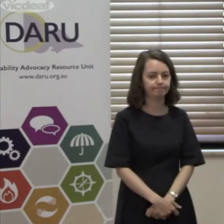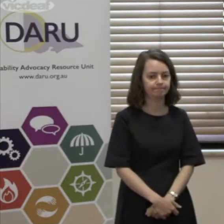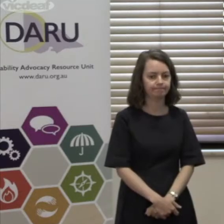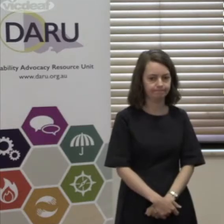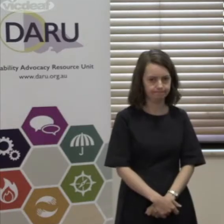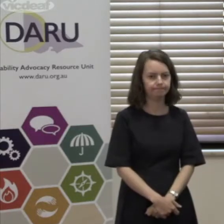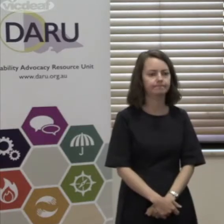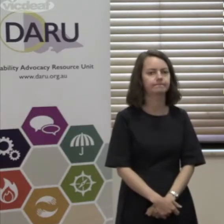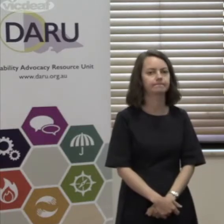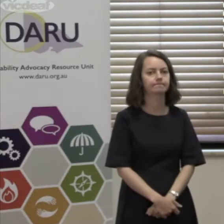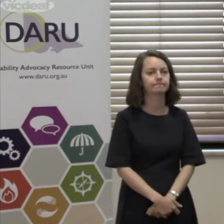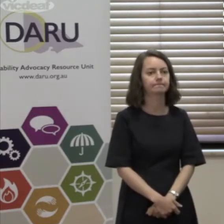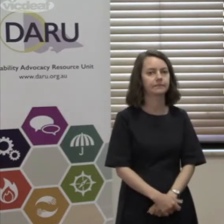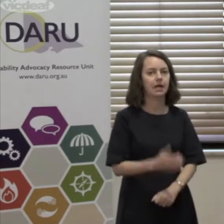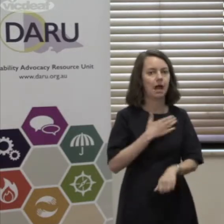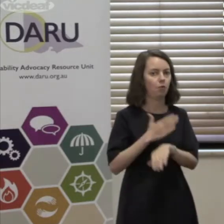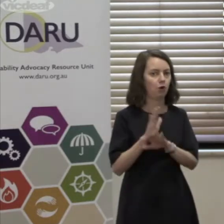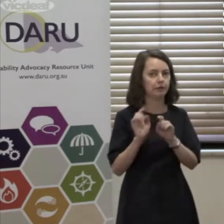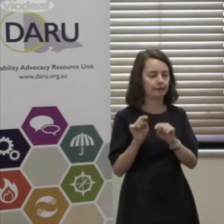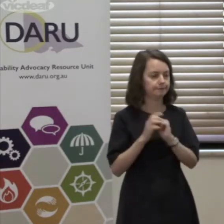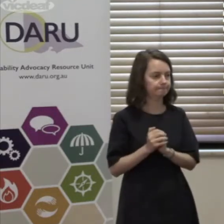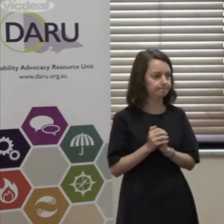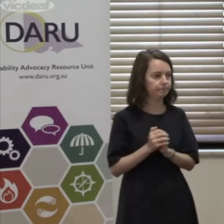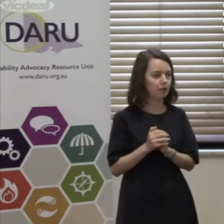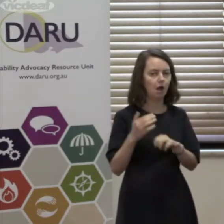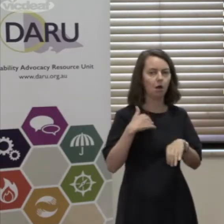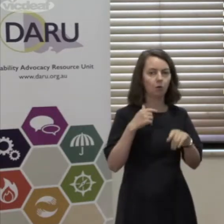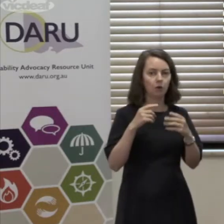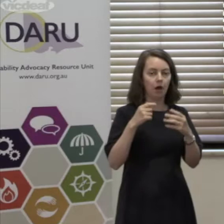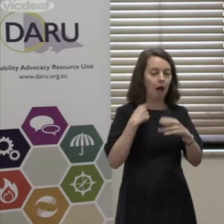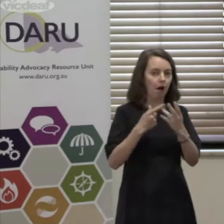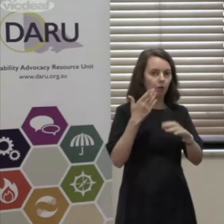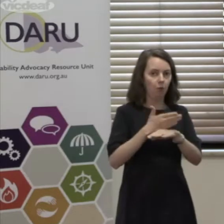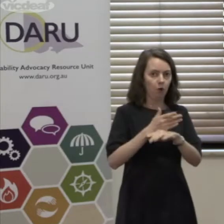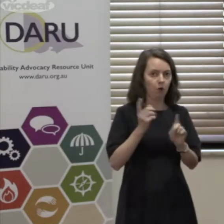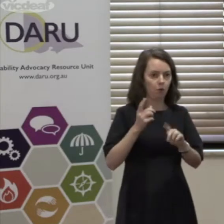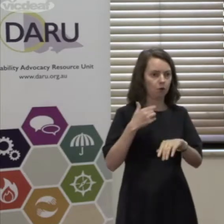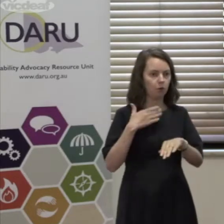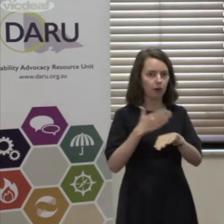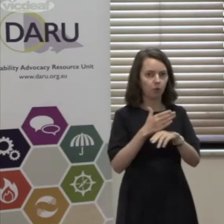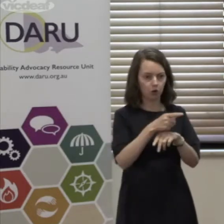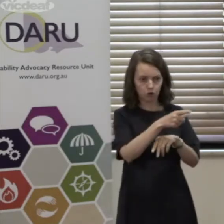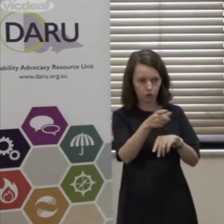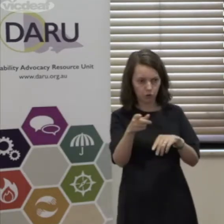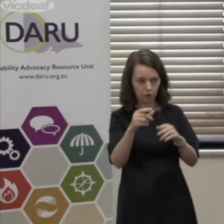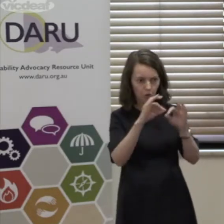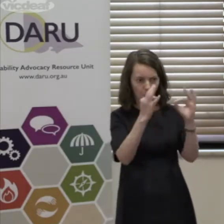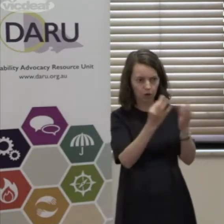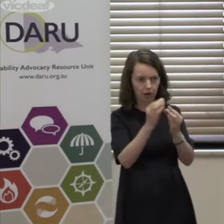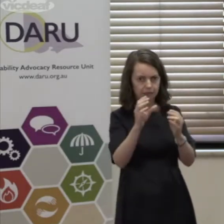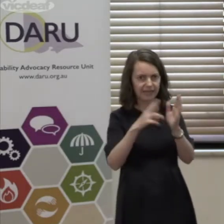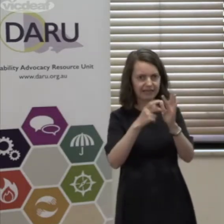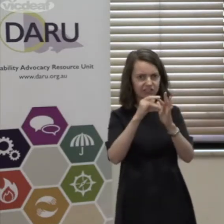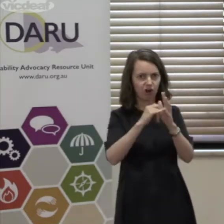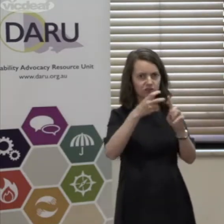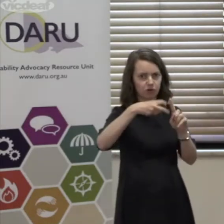So that's what else we're doing. We're also collaborating with the other organisations that have been funded under the Victorian